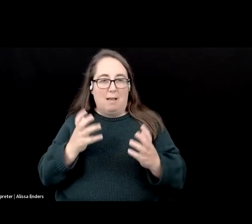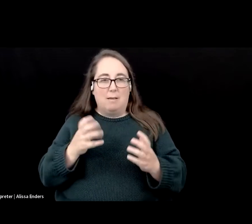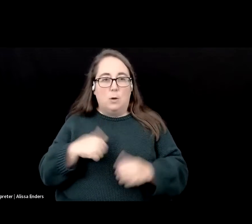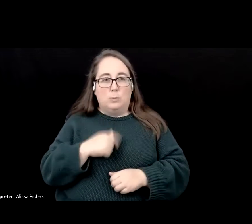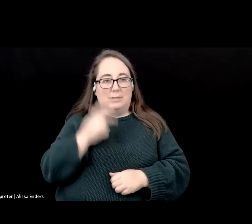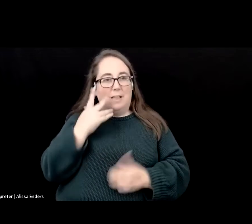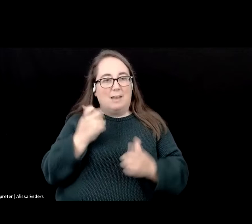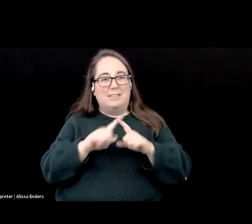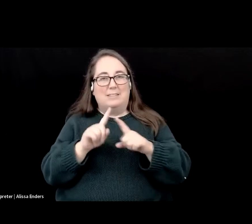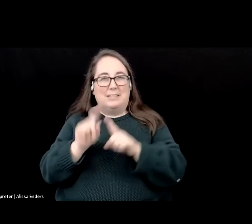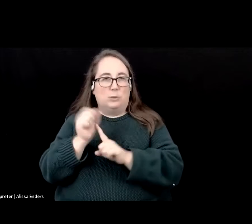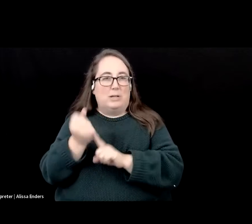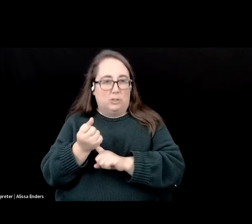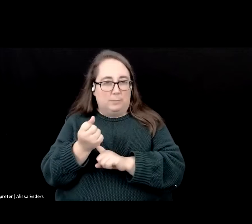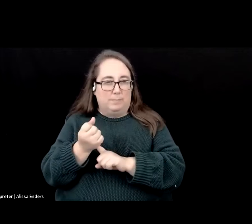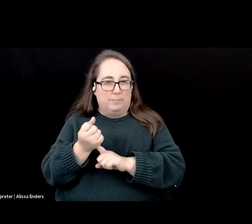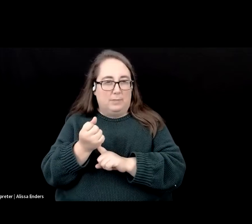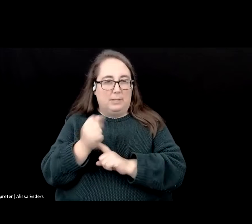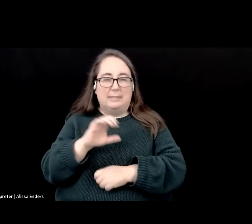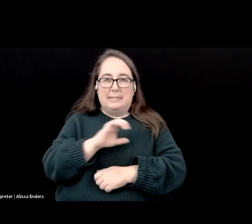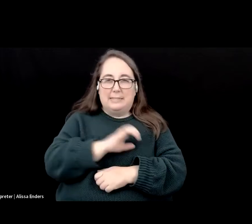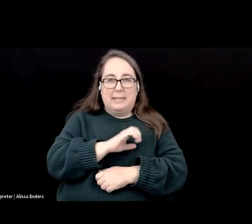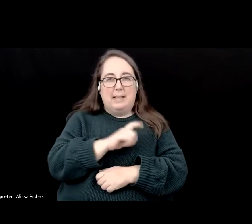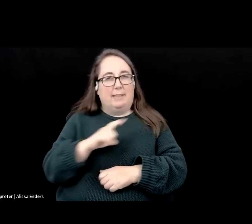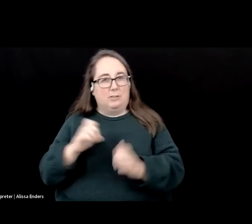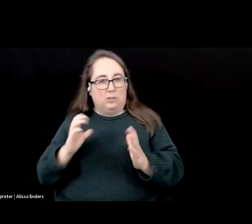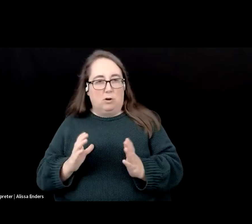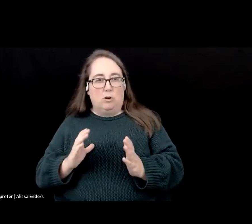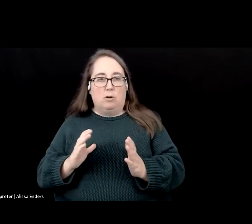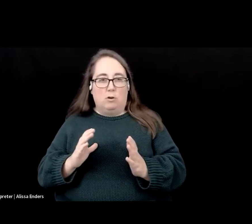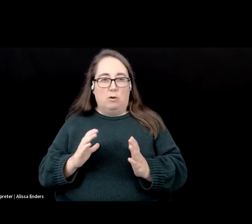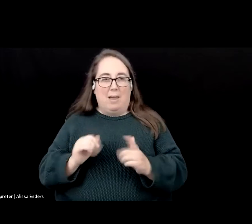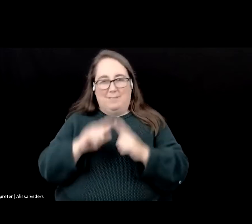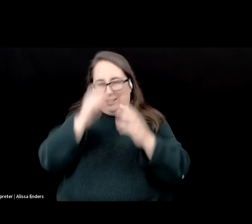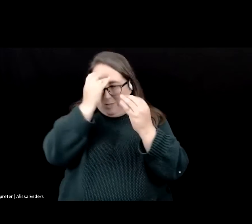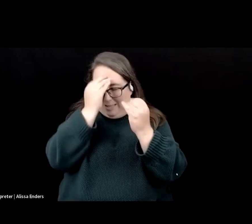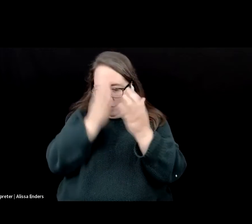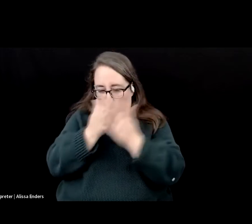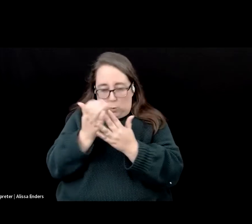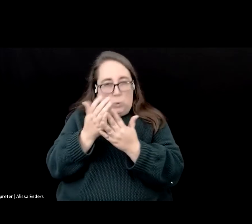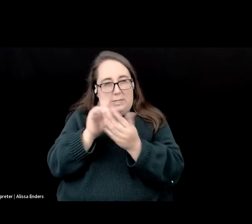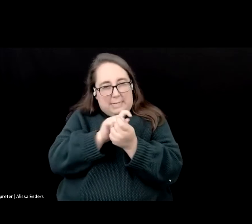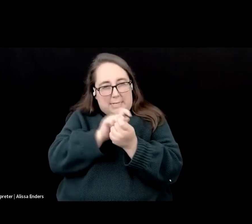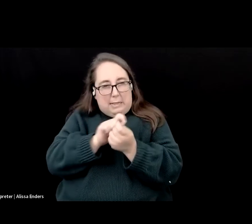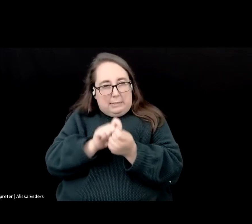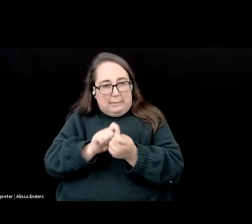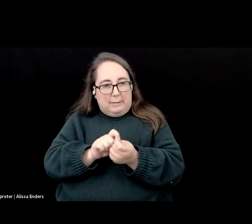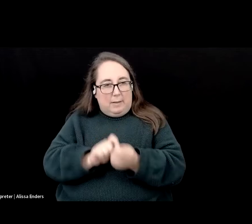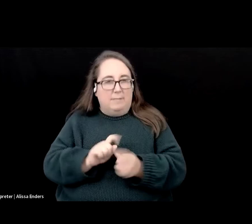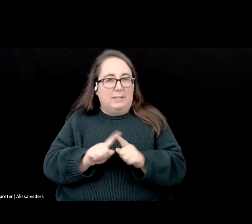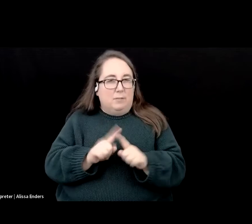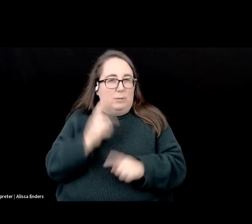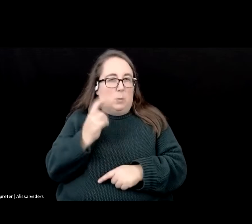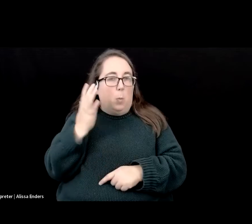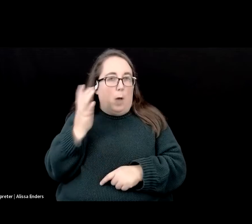different positions being charted. Citizens and legislators alike are having to think through the nitty-gritty details of different reasons why people